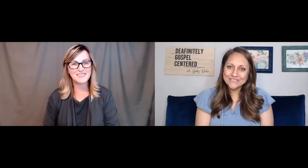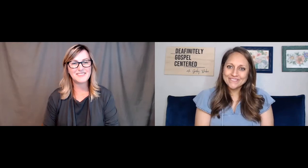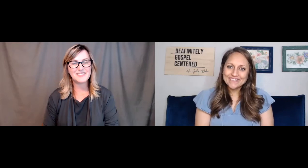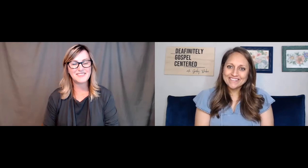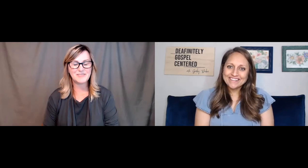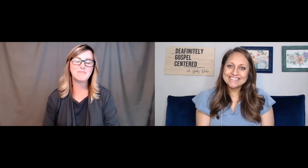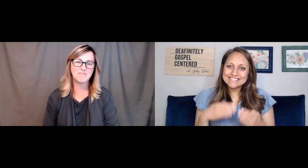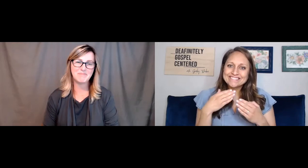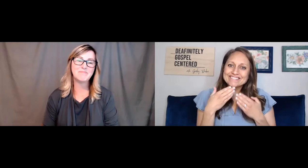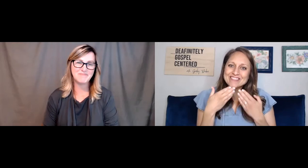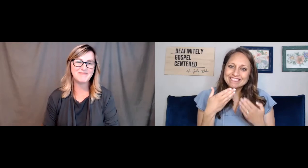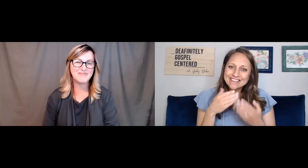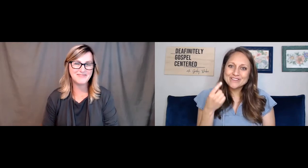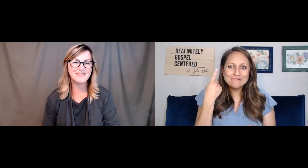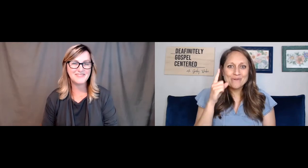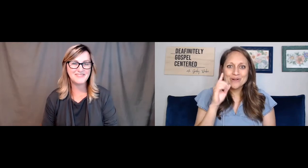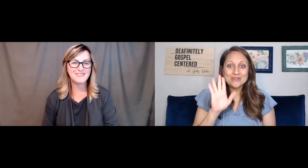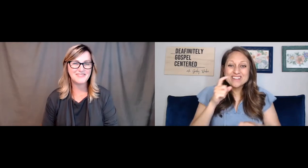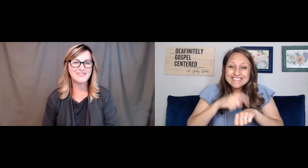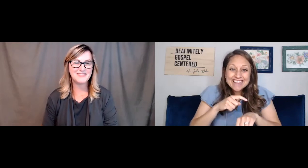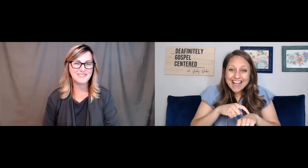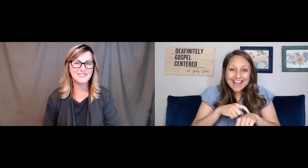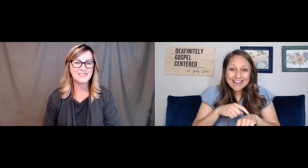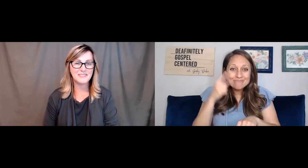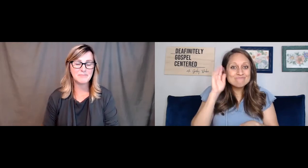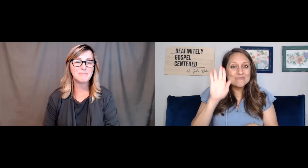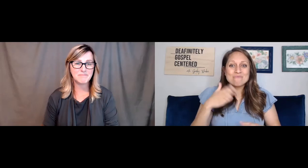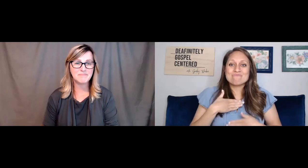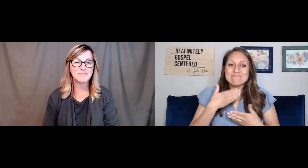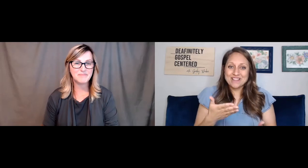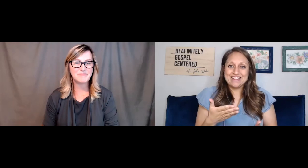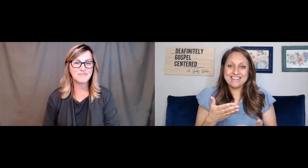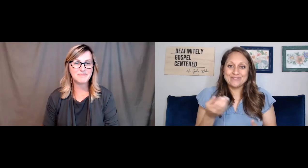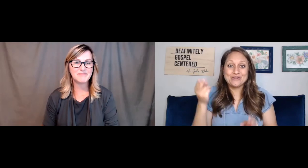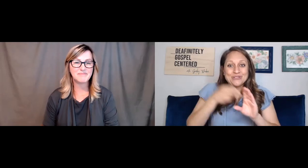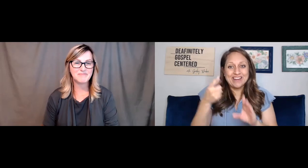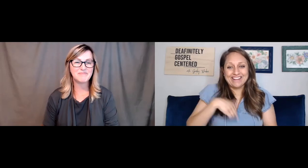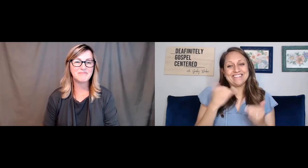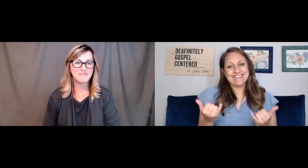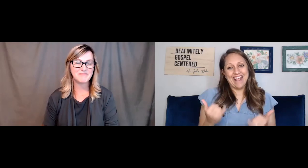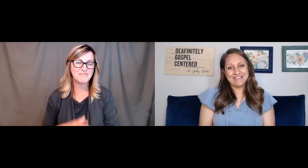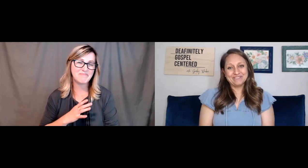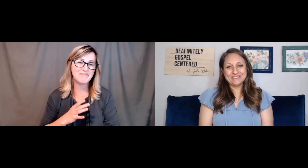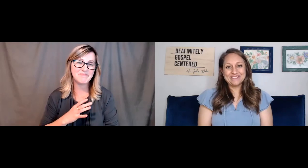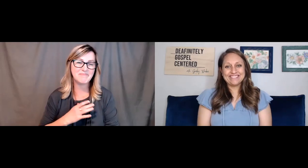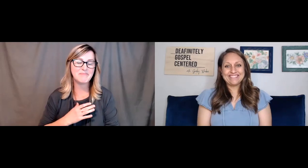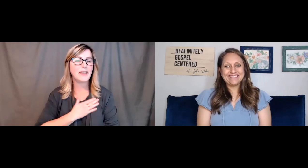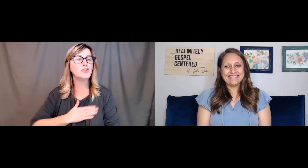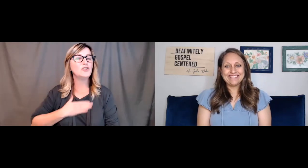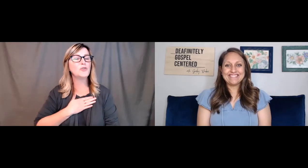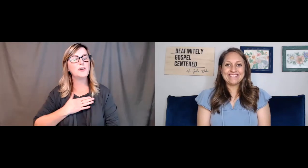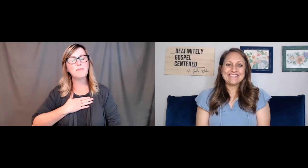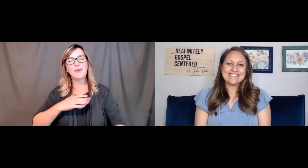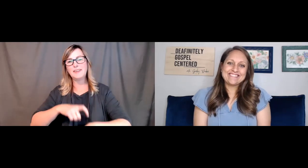through throughout the time. So thank you for your time. Thank you for your willingness to join us today.